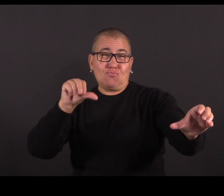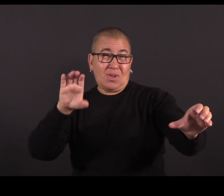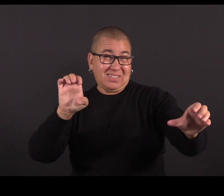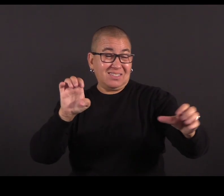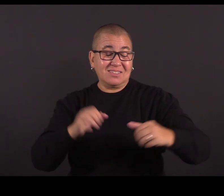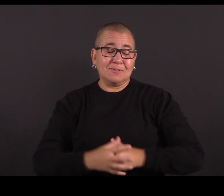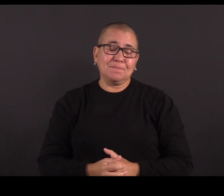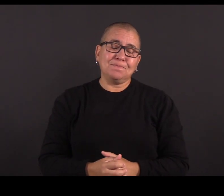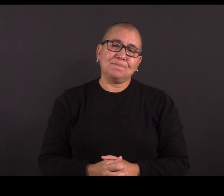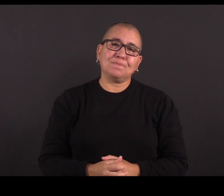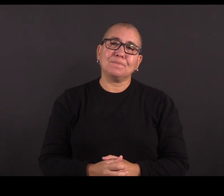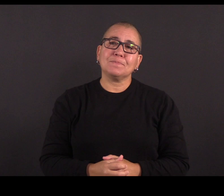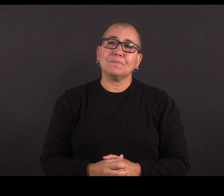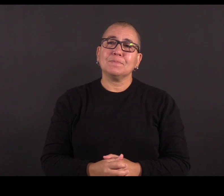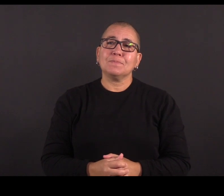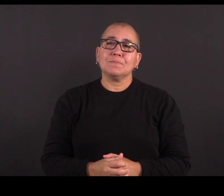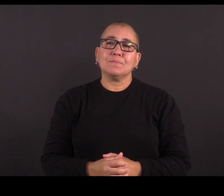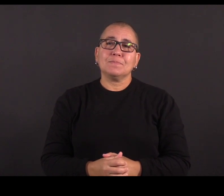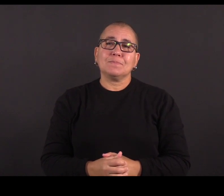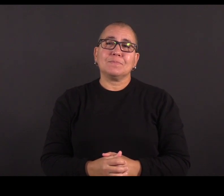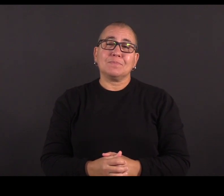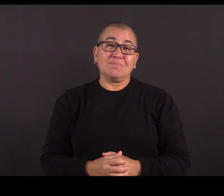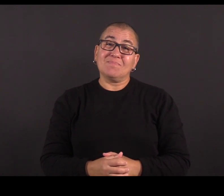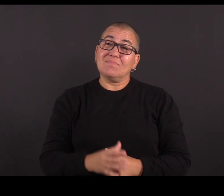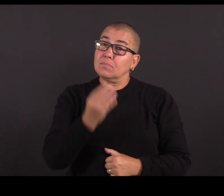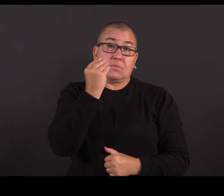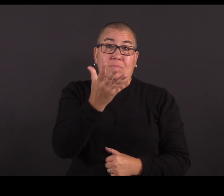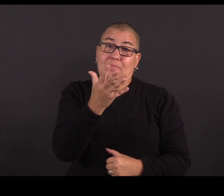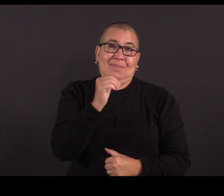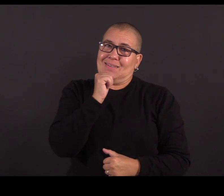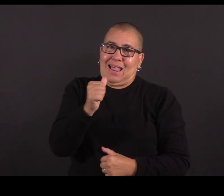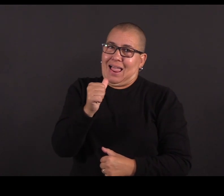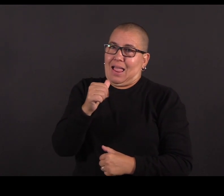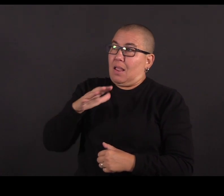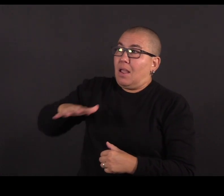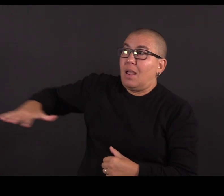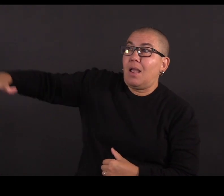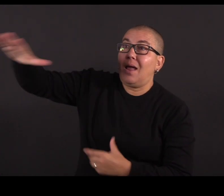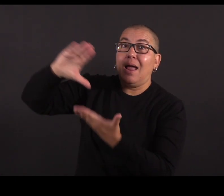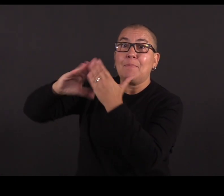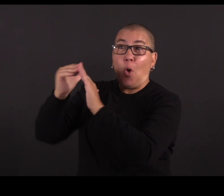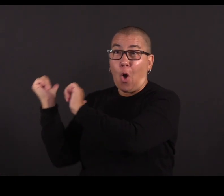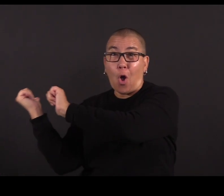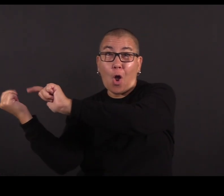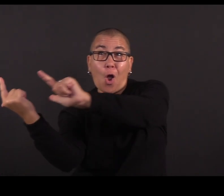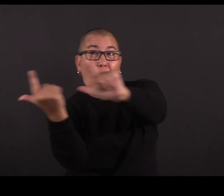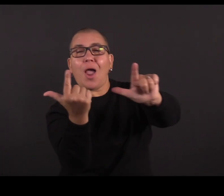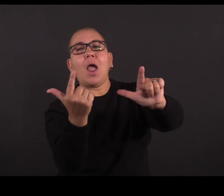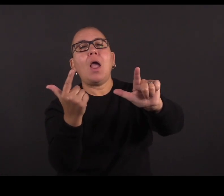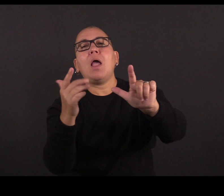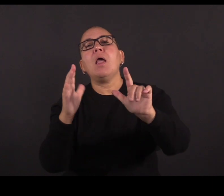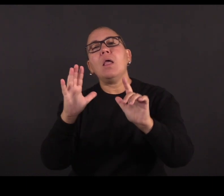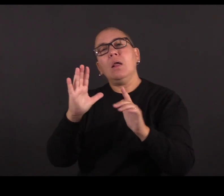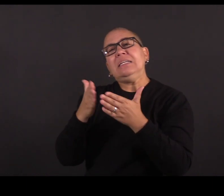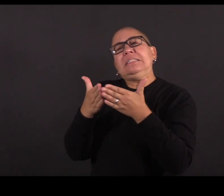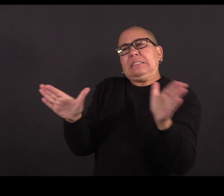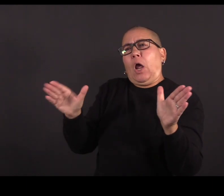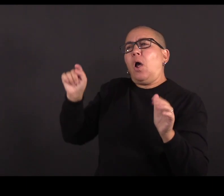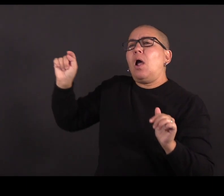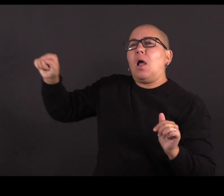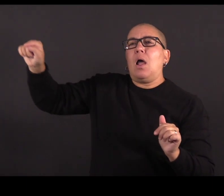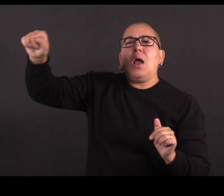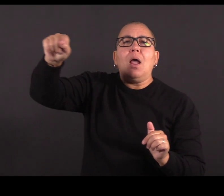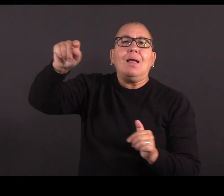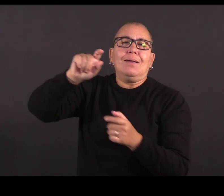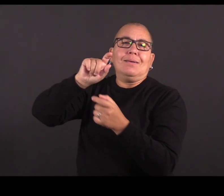Not all communities have developed exclusionary housing policies, but those who have generally administered them through their local